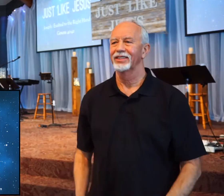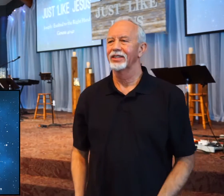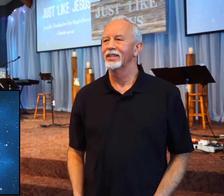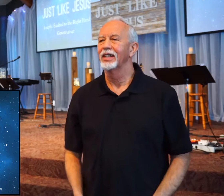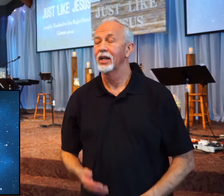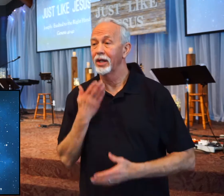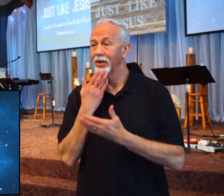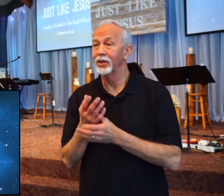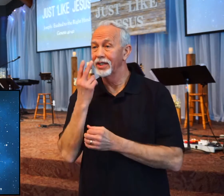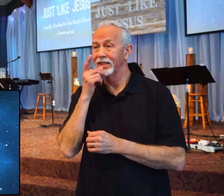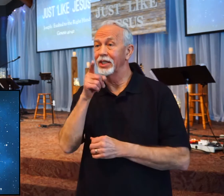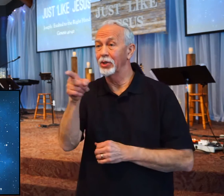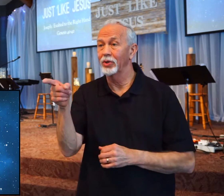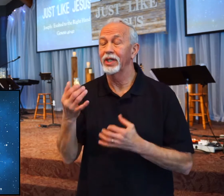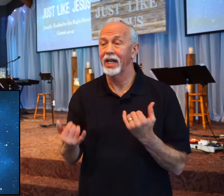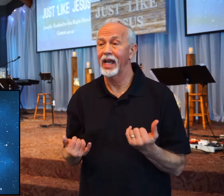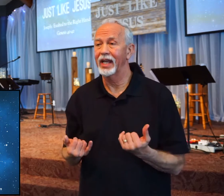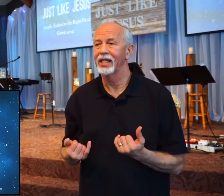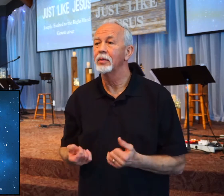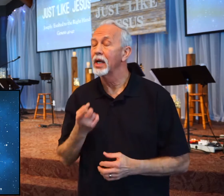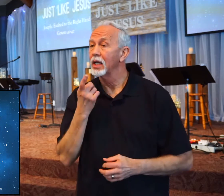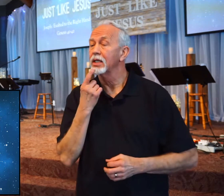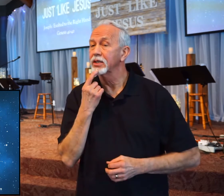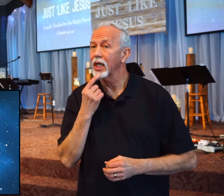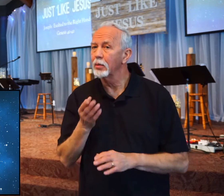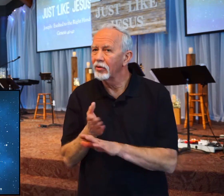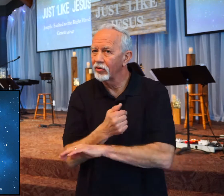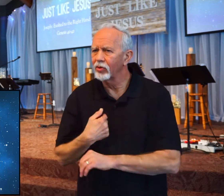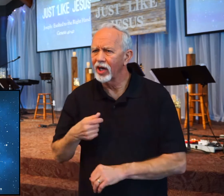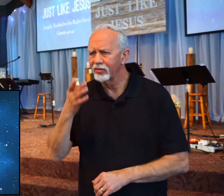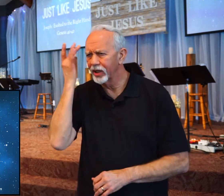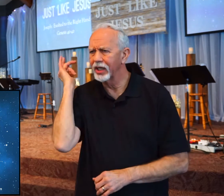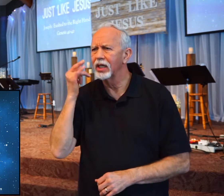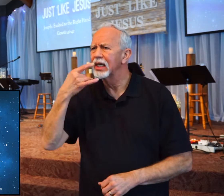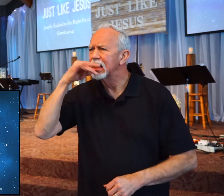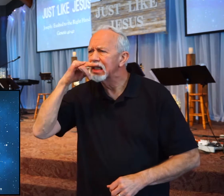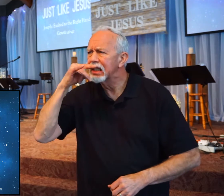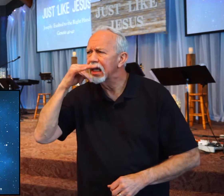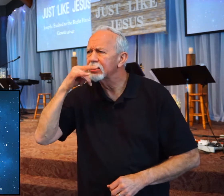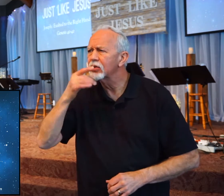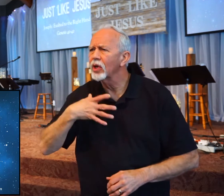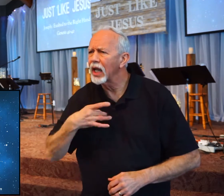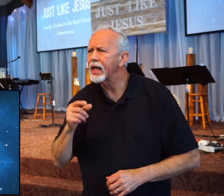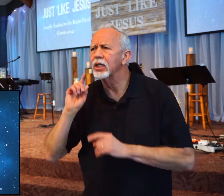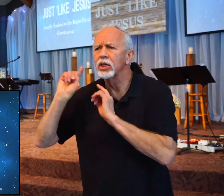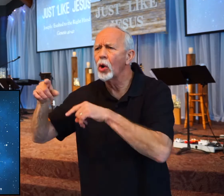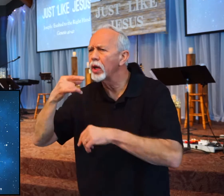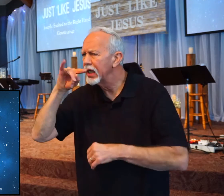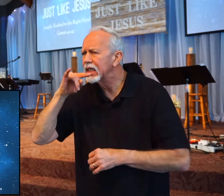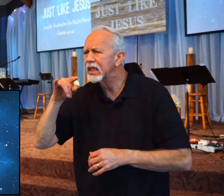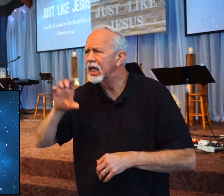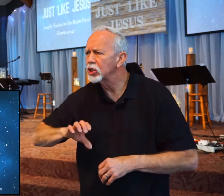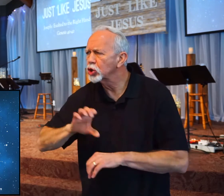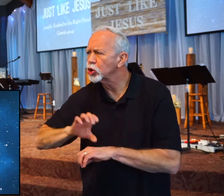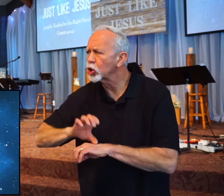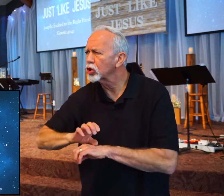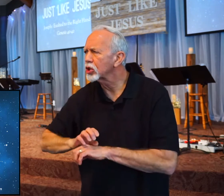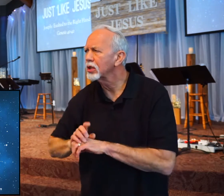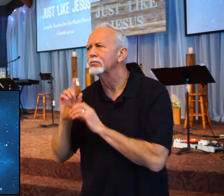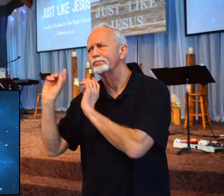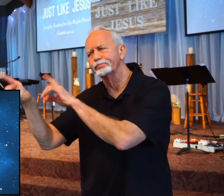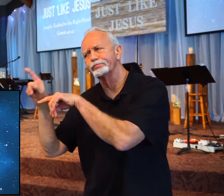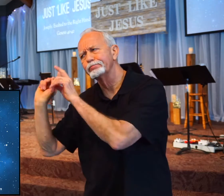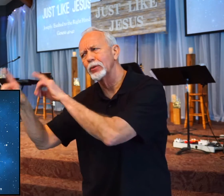So good to see you today. Let me go ahead and say before I forget it, kids that would like to go to kids' church, third grade and under, head on